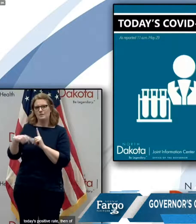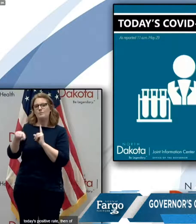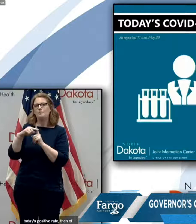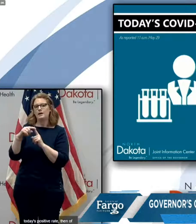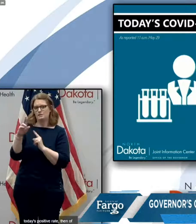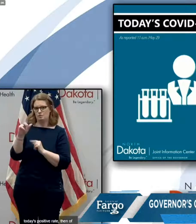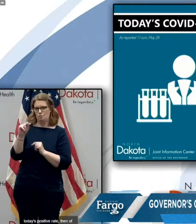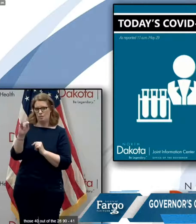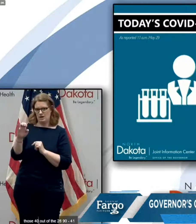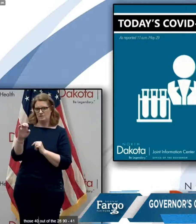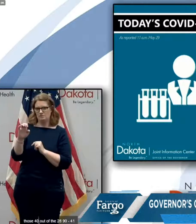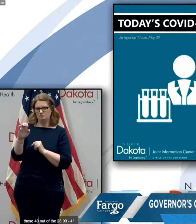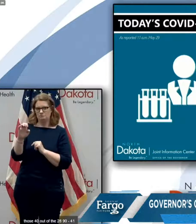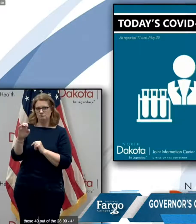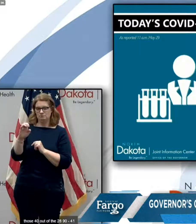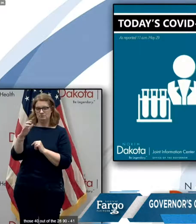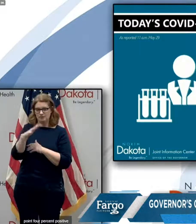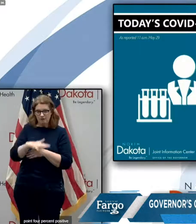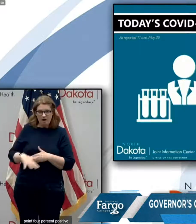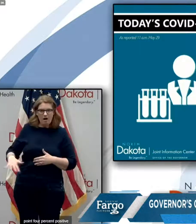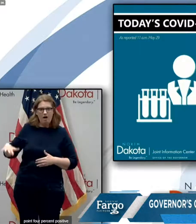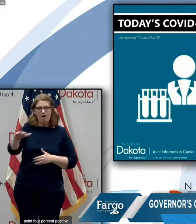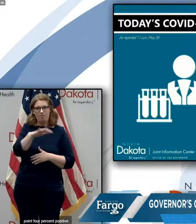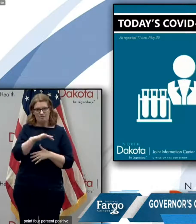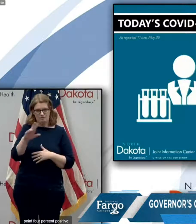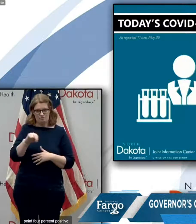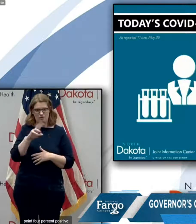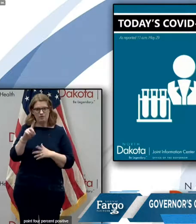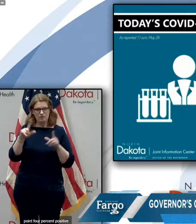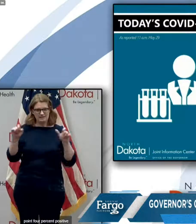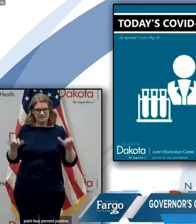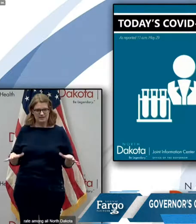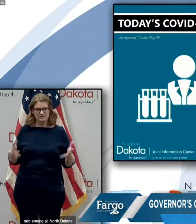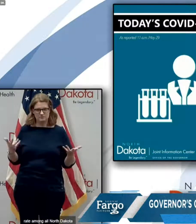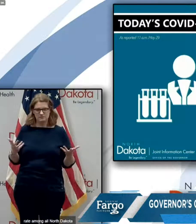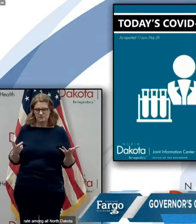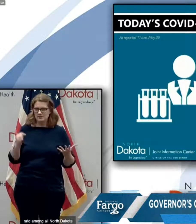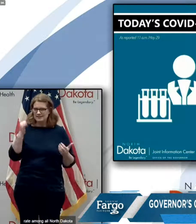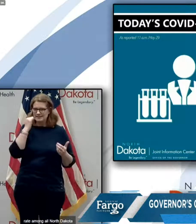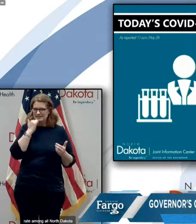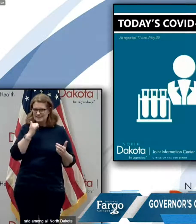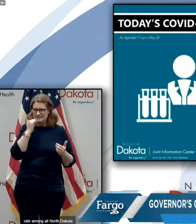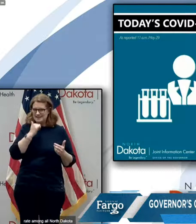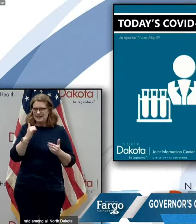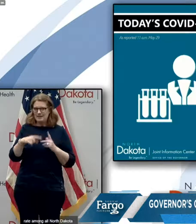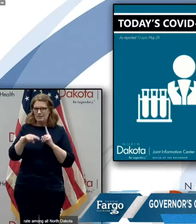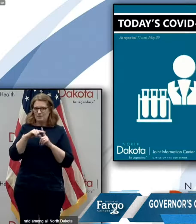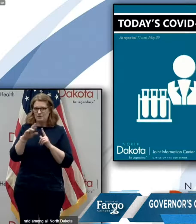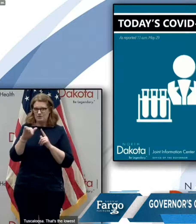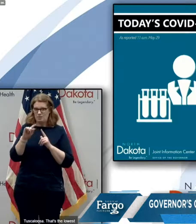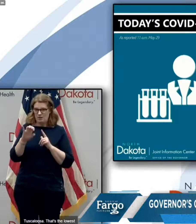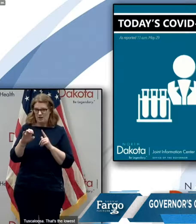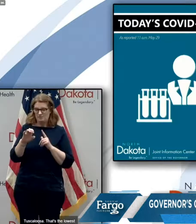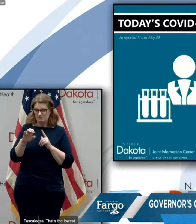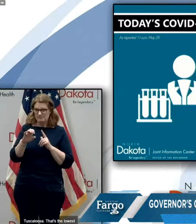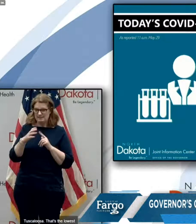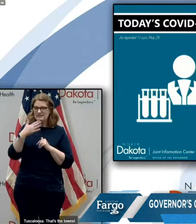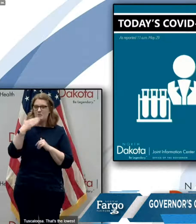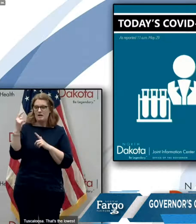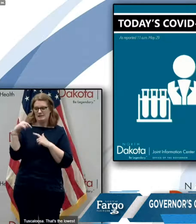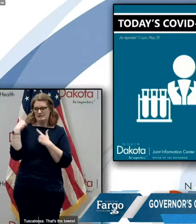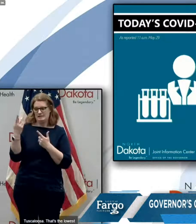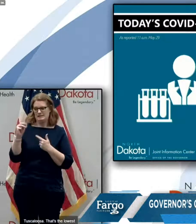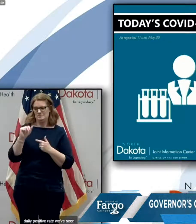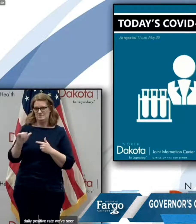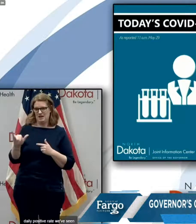rate among all North Dakota tests completed. That's the lowest daily positive rate we've seen since May 17th, and the